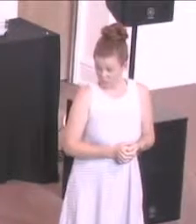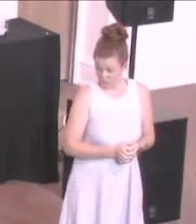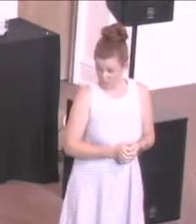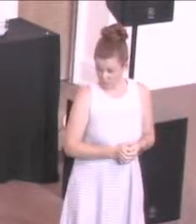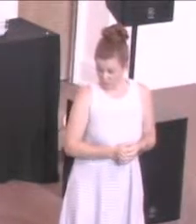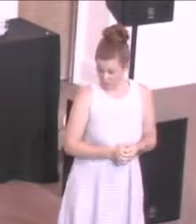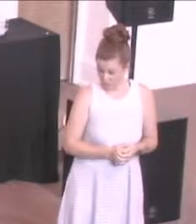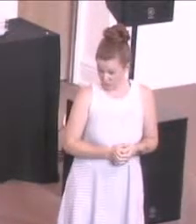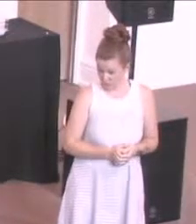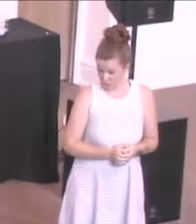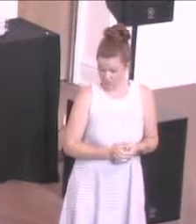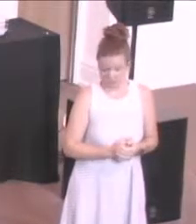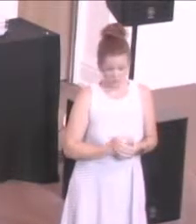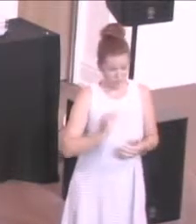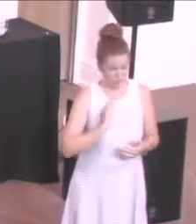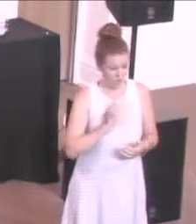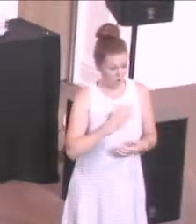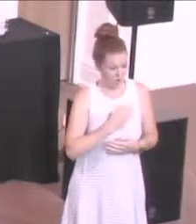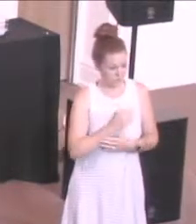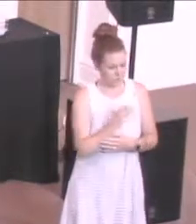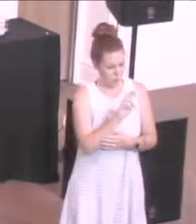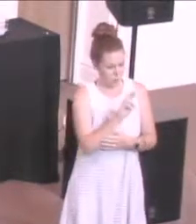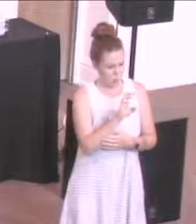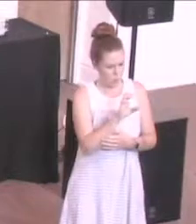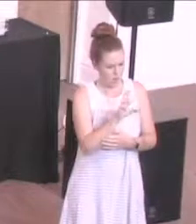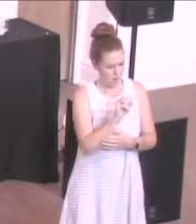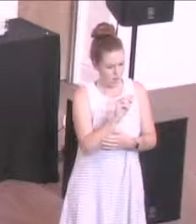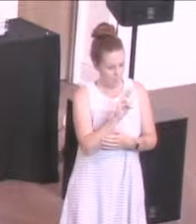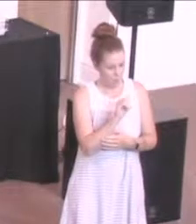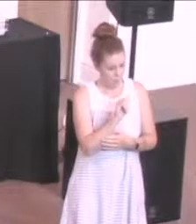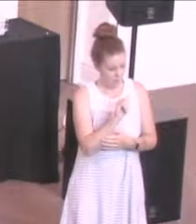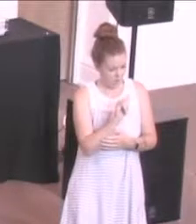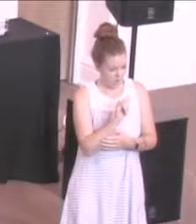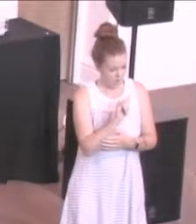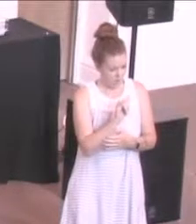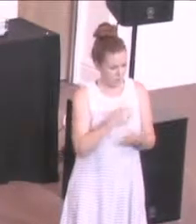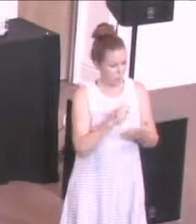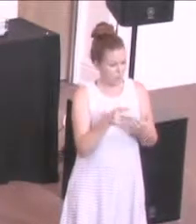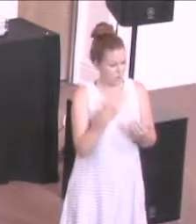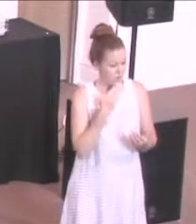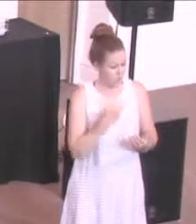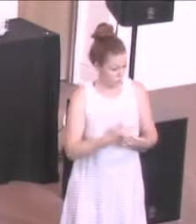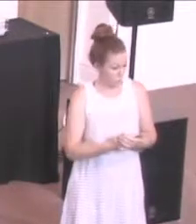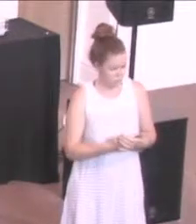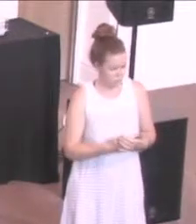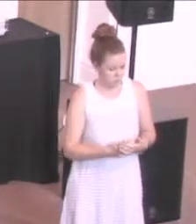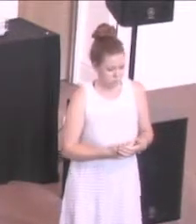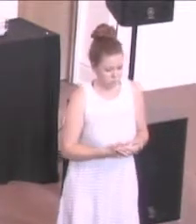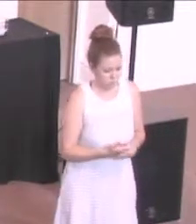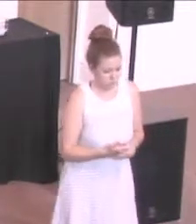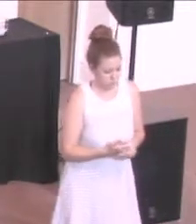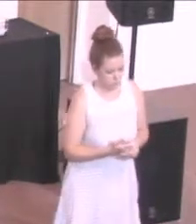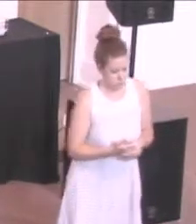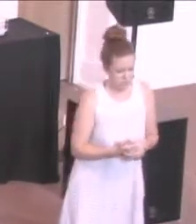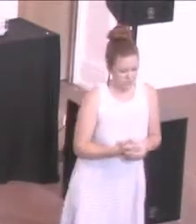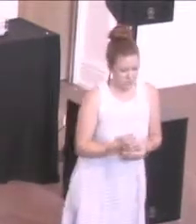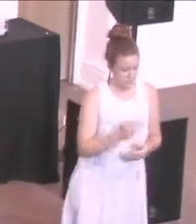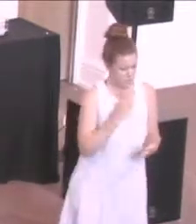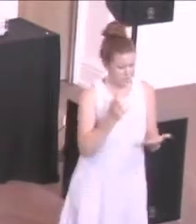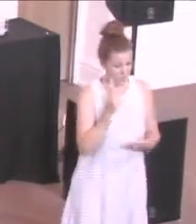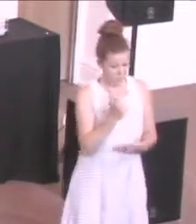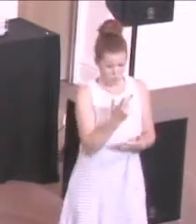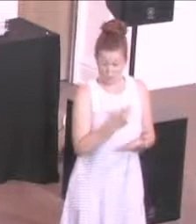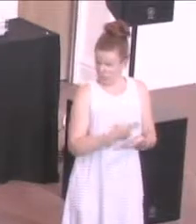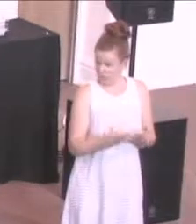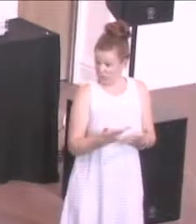Our recovery program's growing, and it's good things. I've been up here this third weekend in a row, so